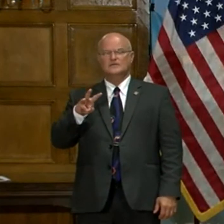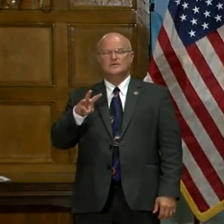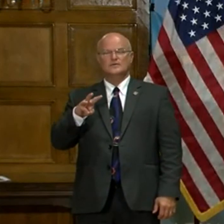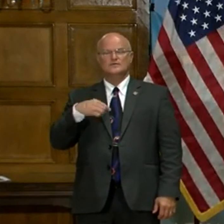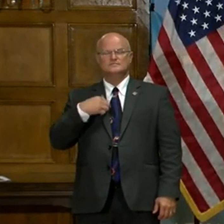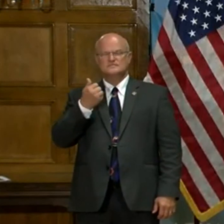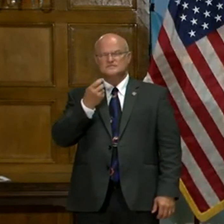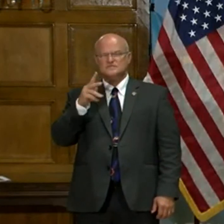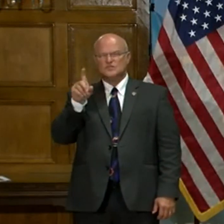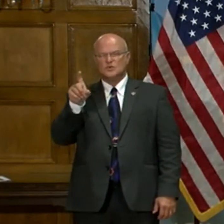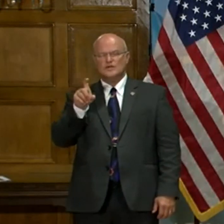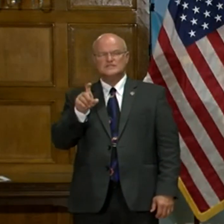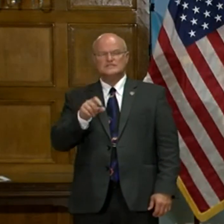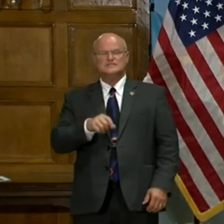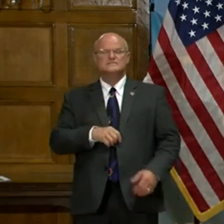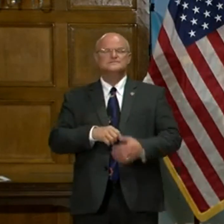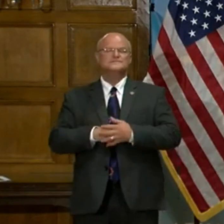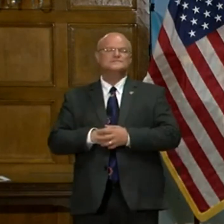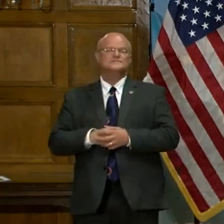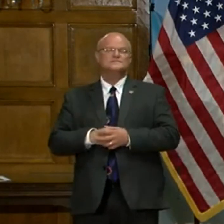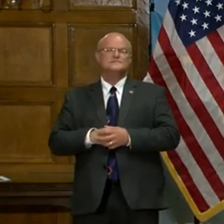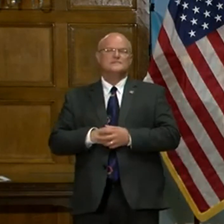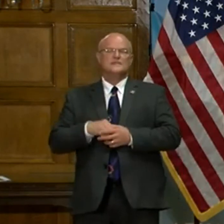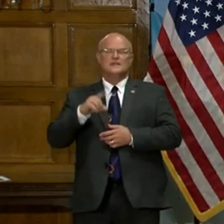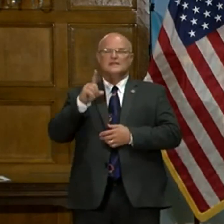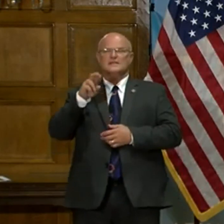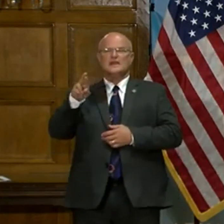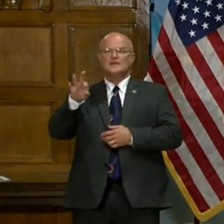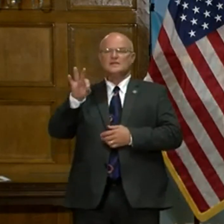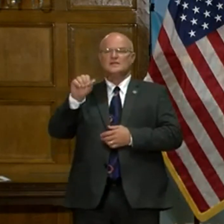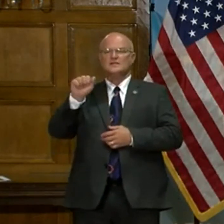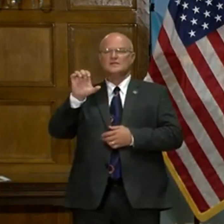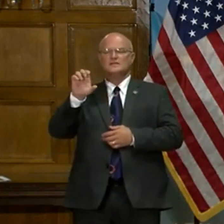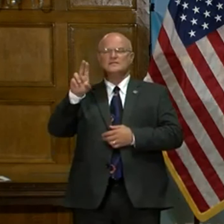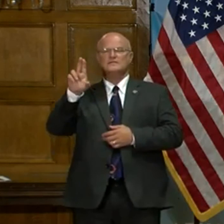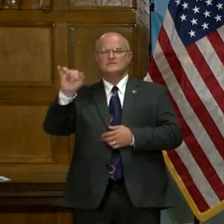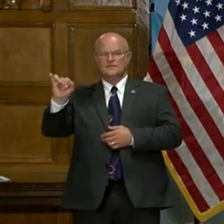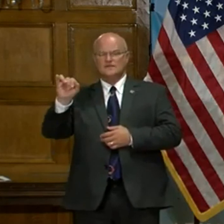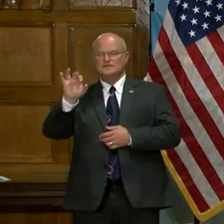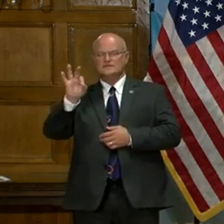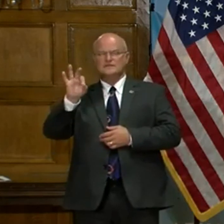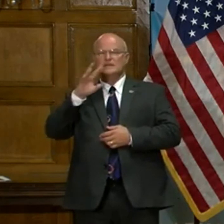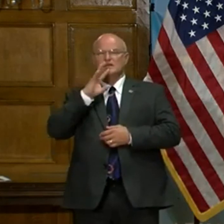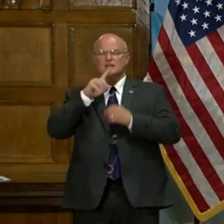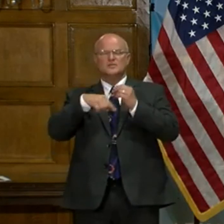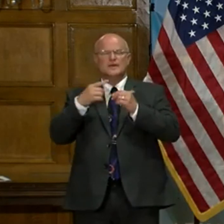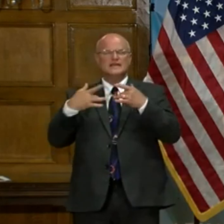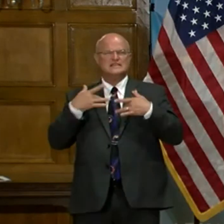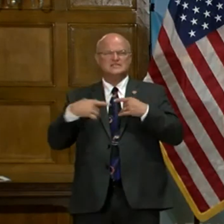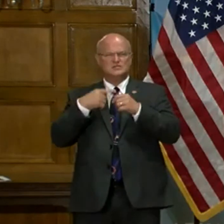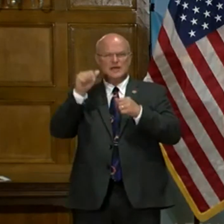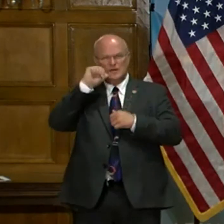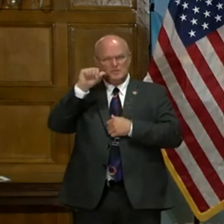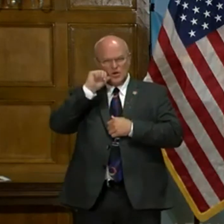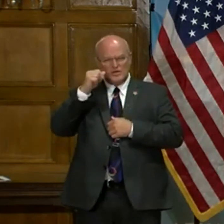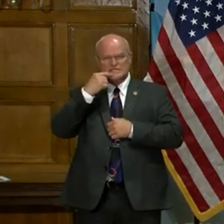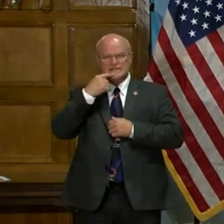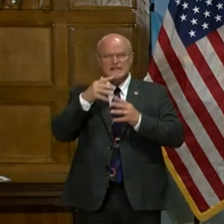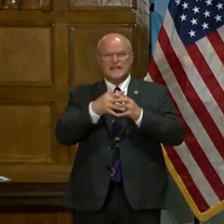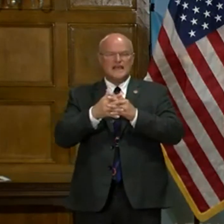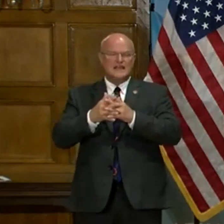Had a couple questions for you. Dr. Fauci this week had talked about concerns about bars and said